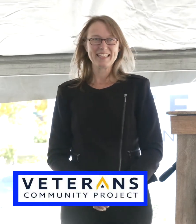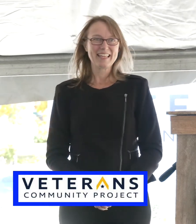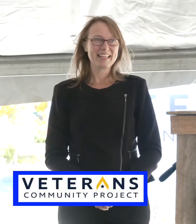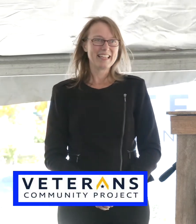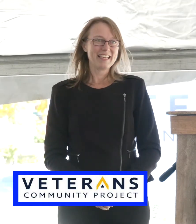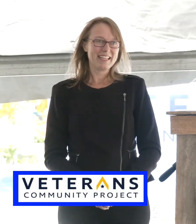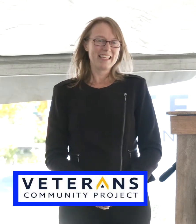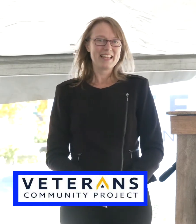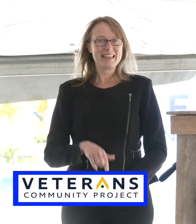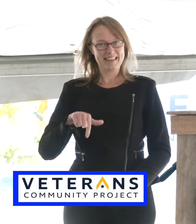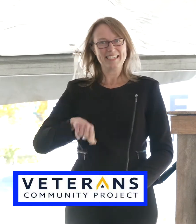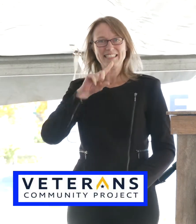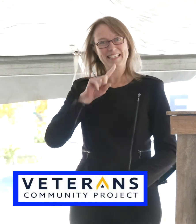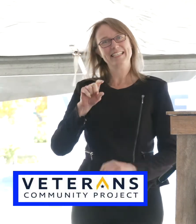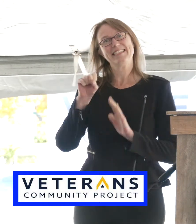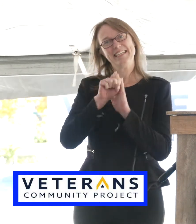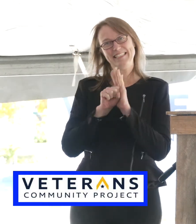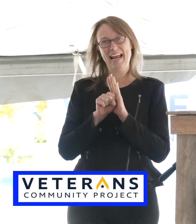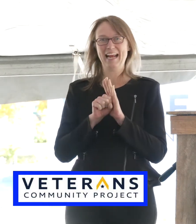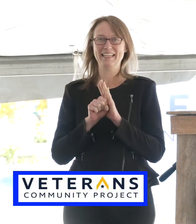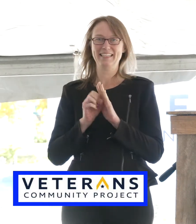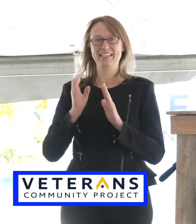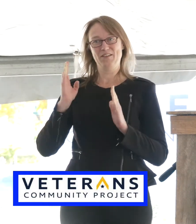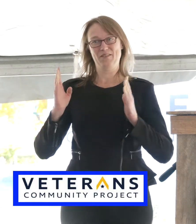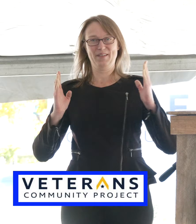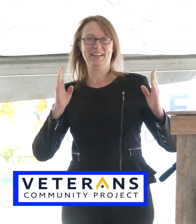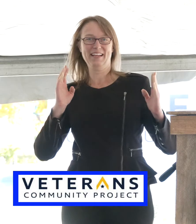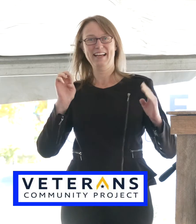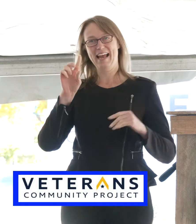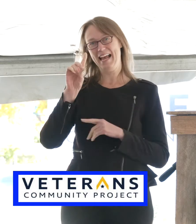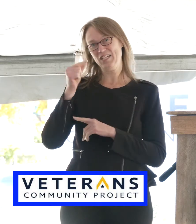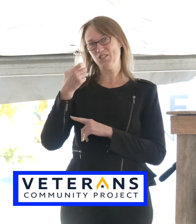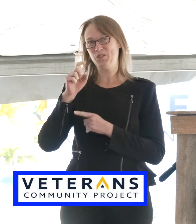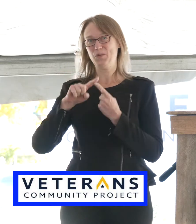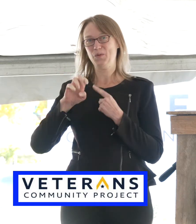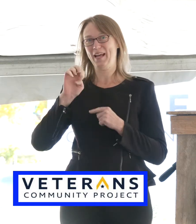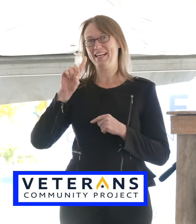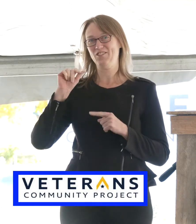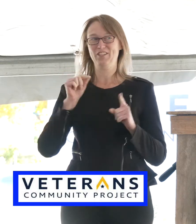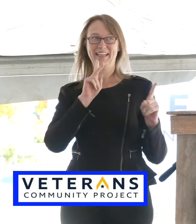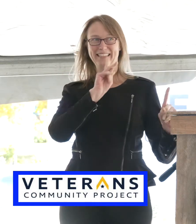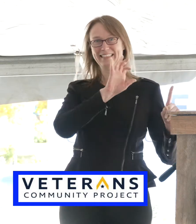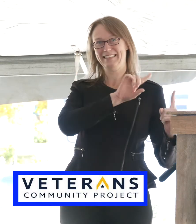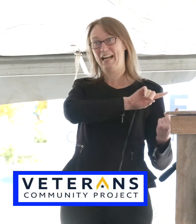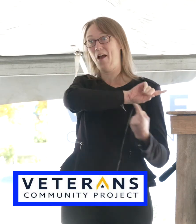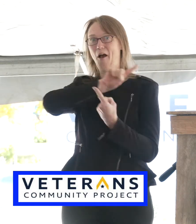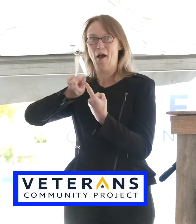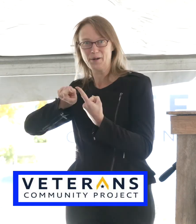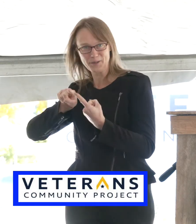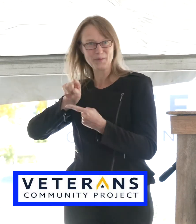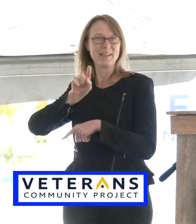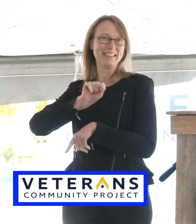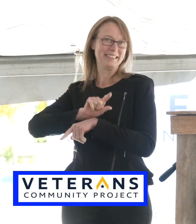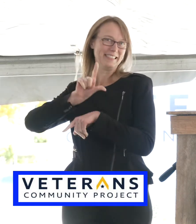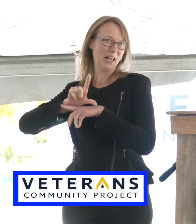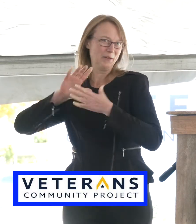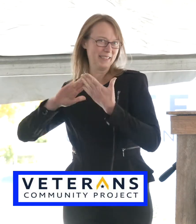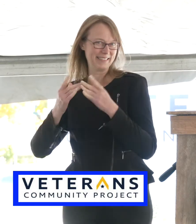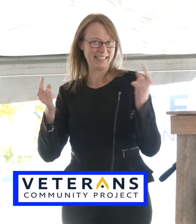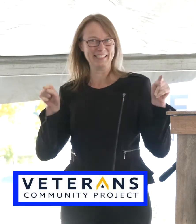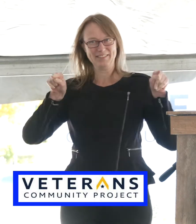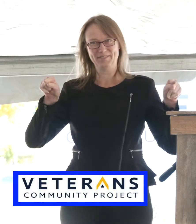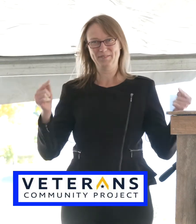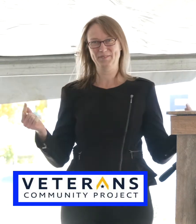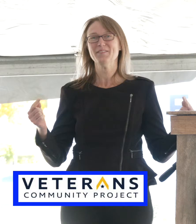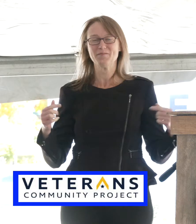state edge to edge, at least two sides, right? So thank you so much. The elected officials in the city of